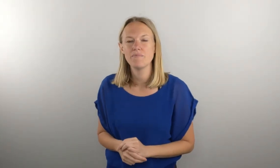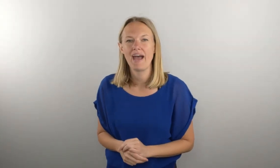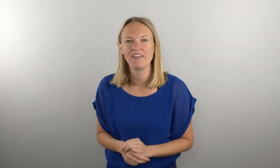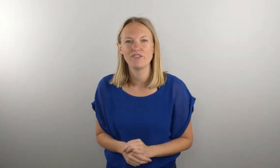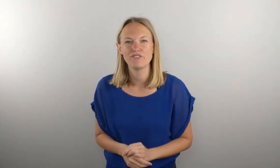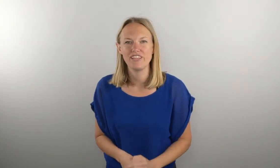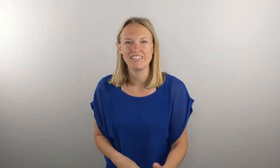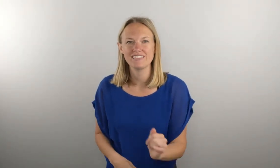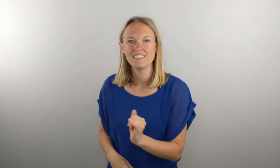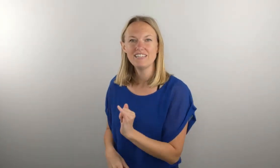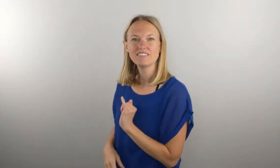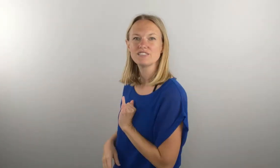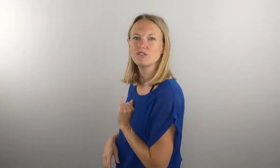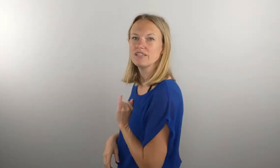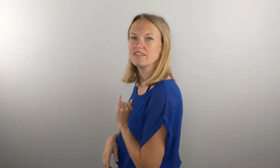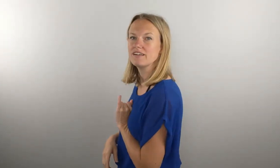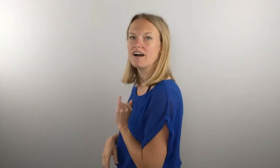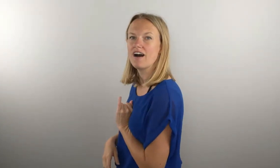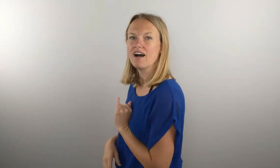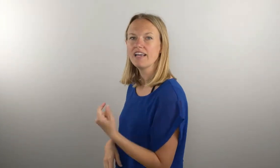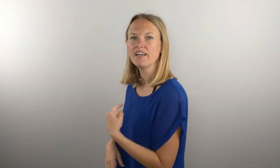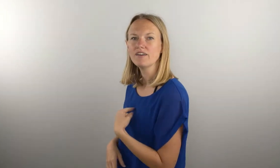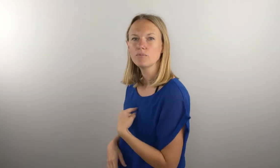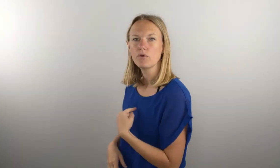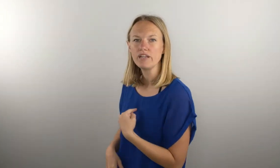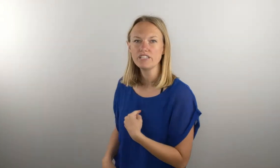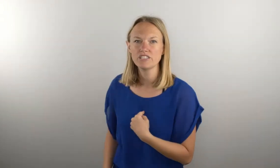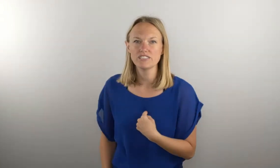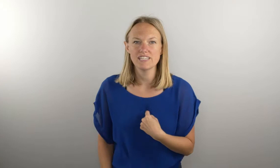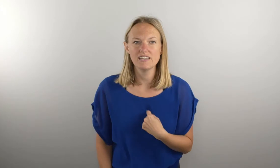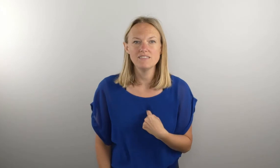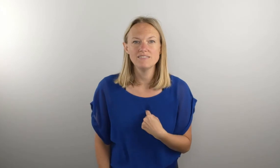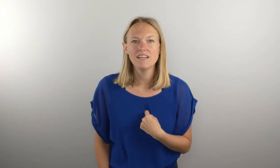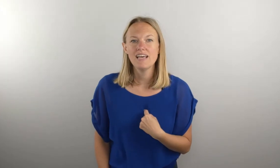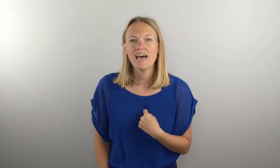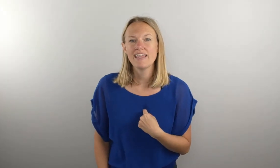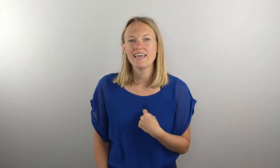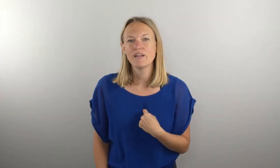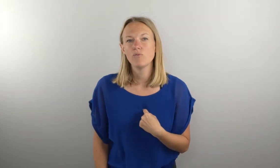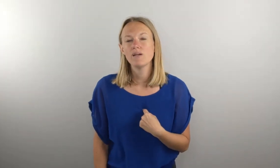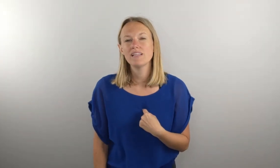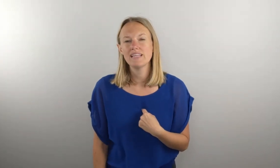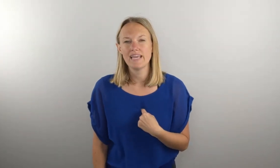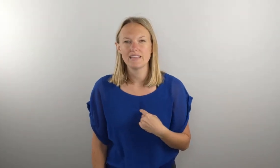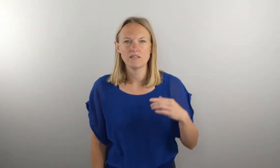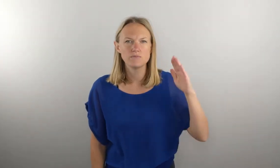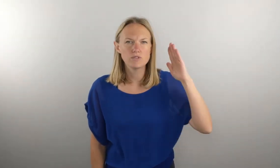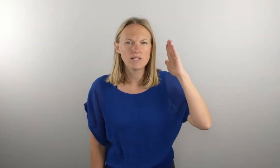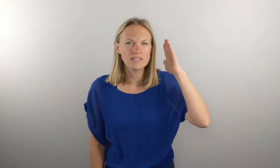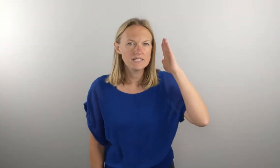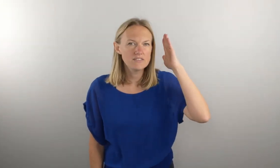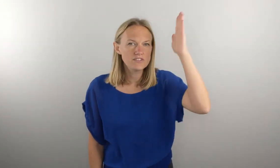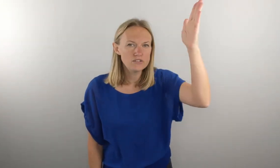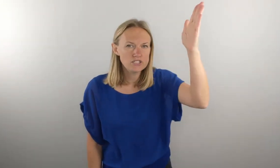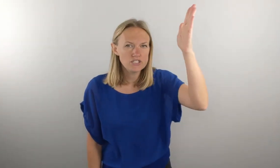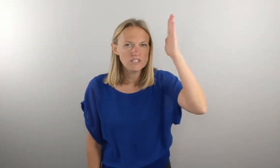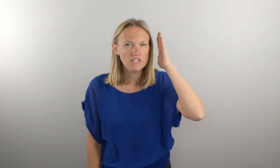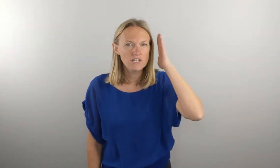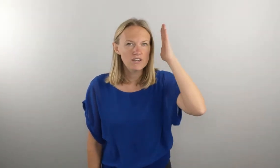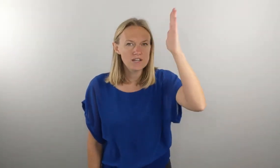at your feet. So either an I here or pointing to yourself, and then will lay them. So anything in the future, you kind of